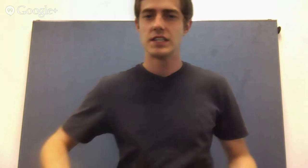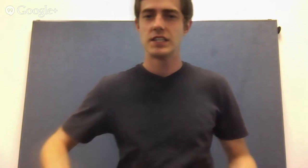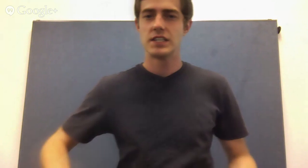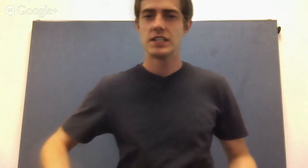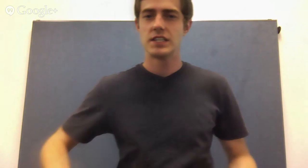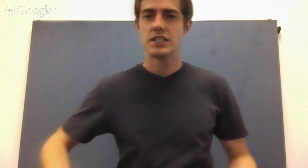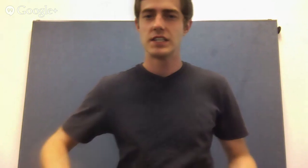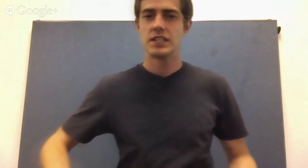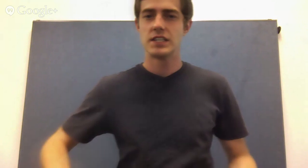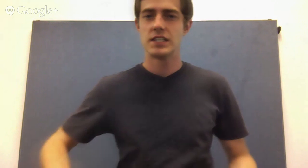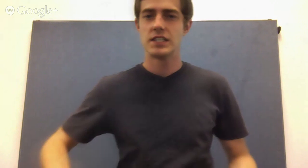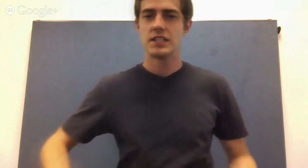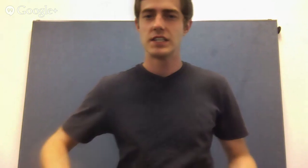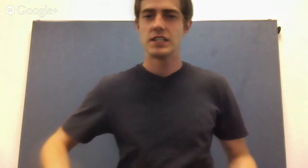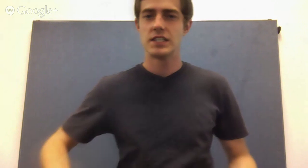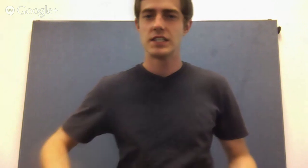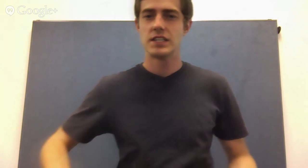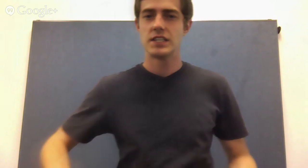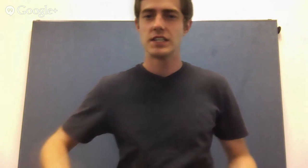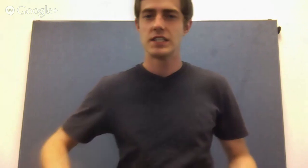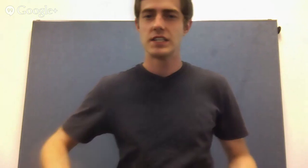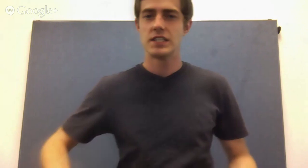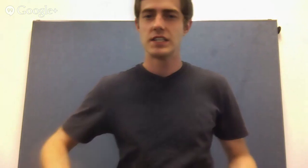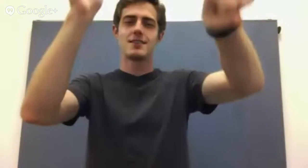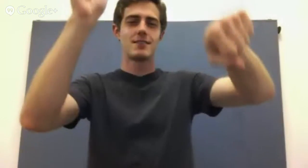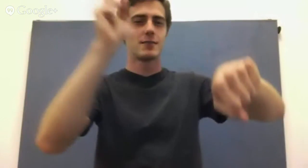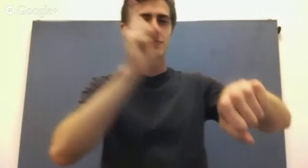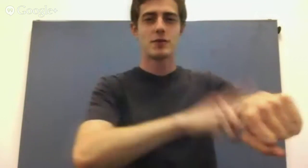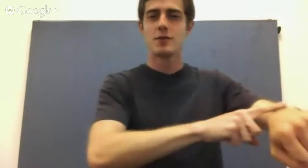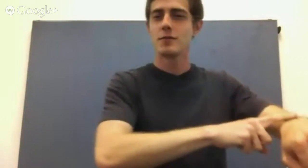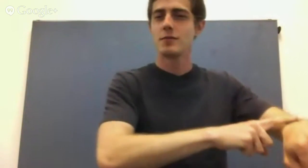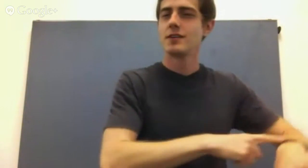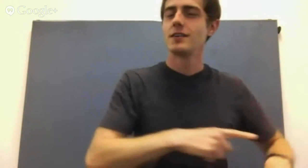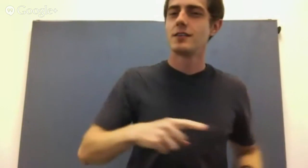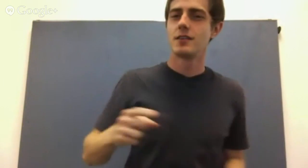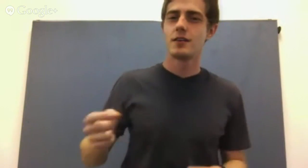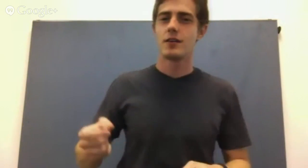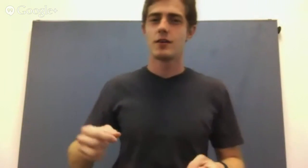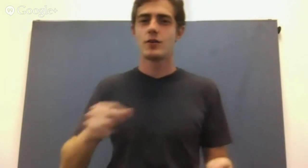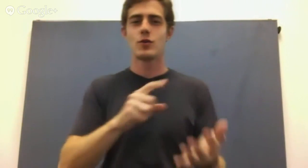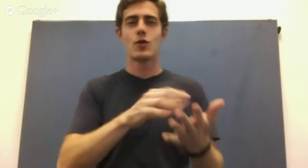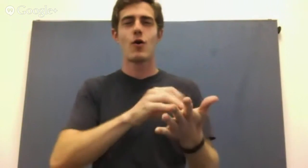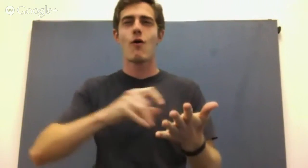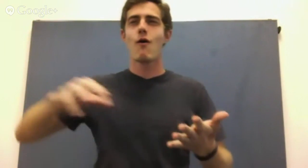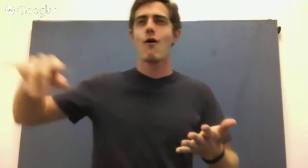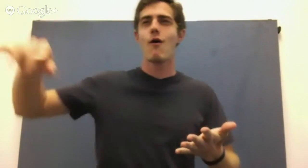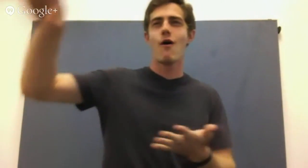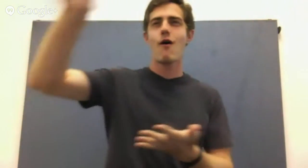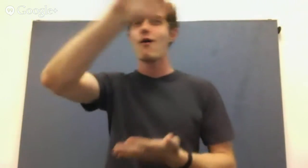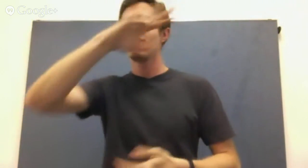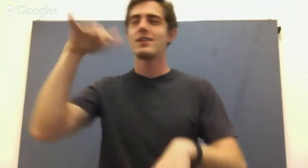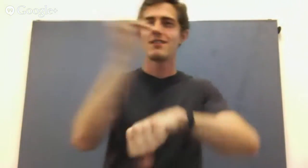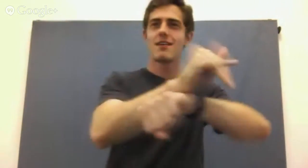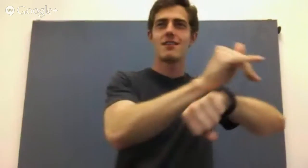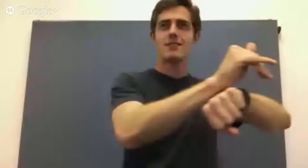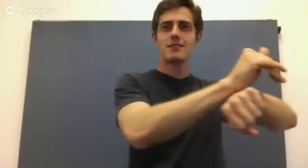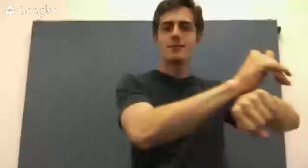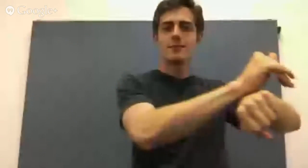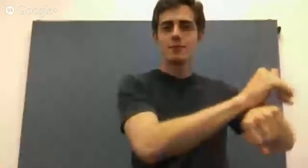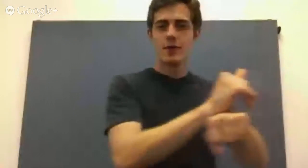Take me to the magic of the moment, on the glory night,